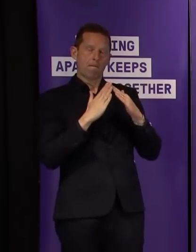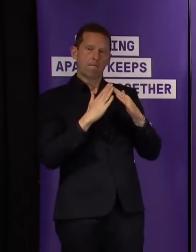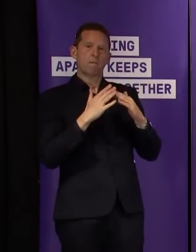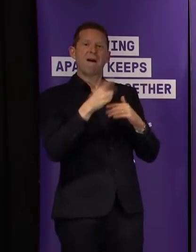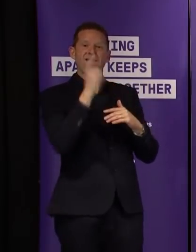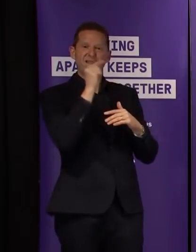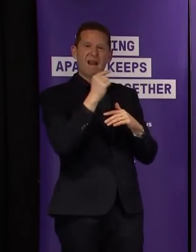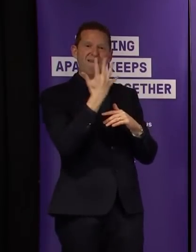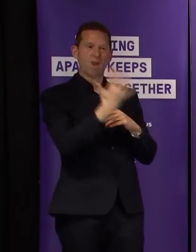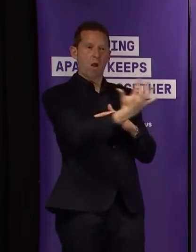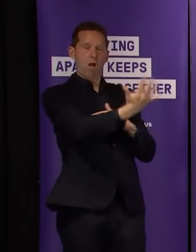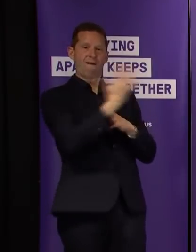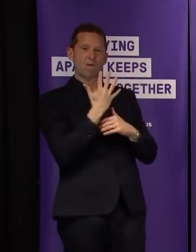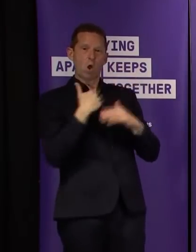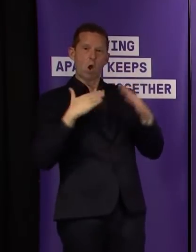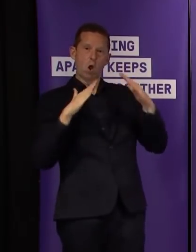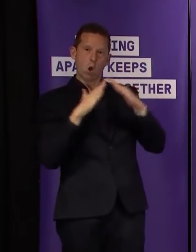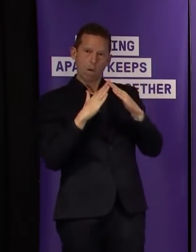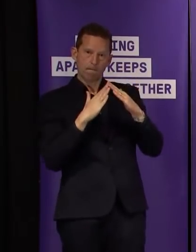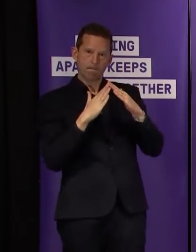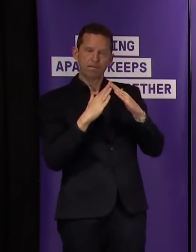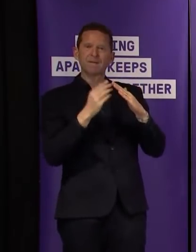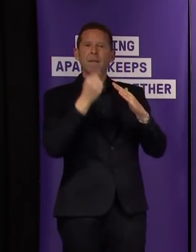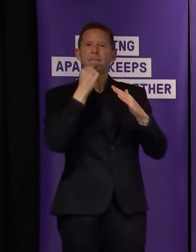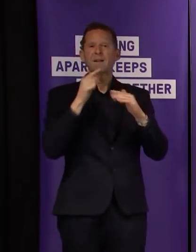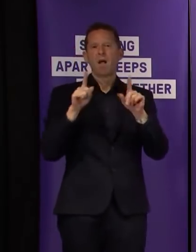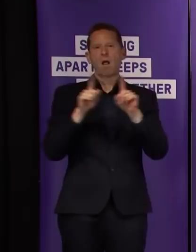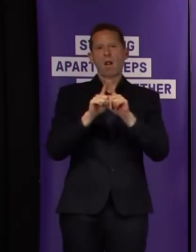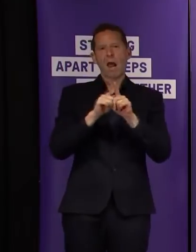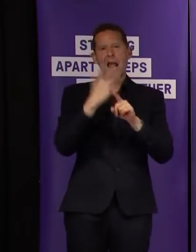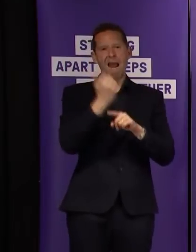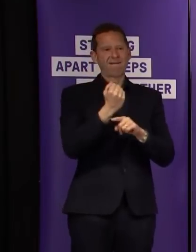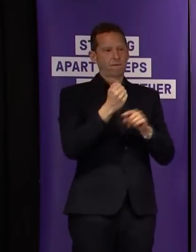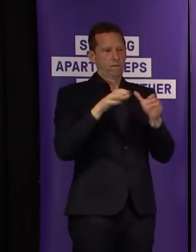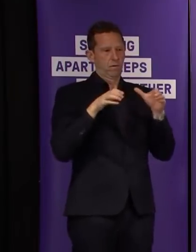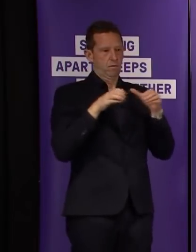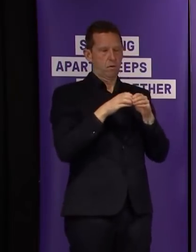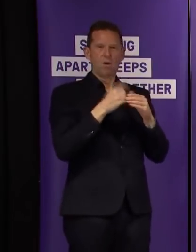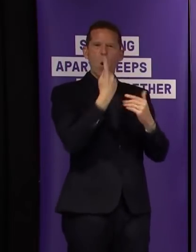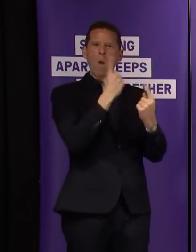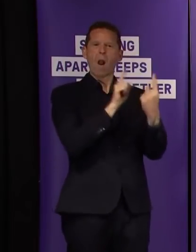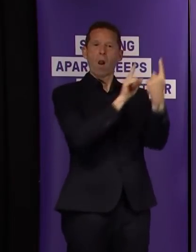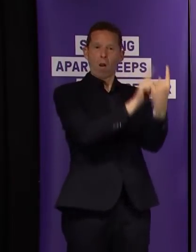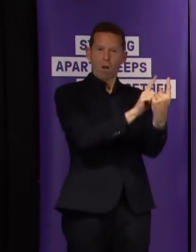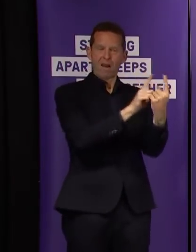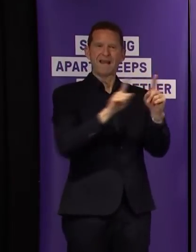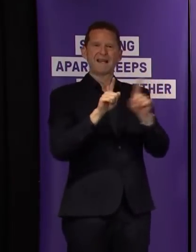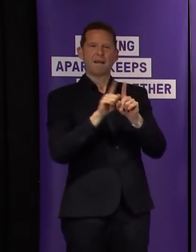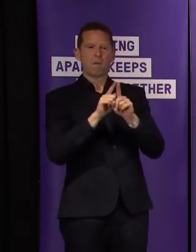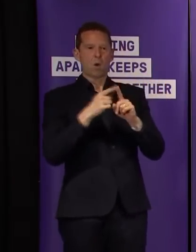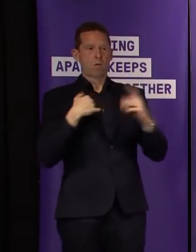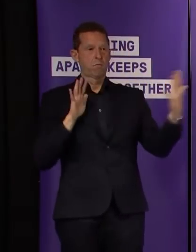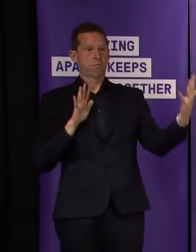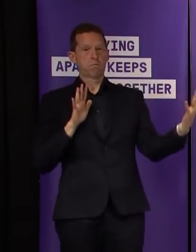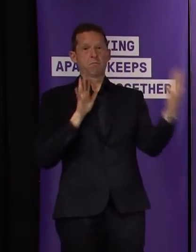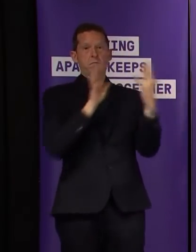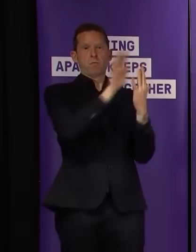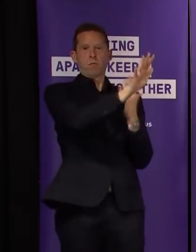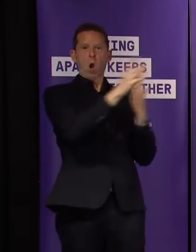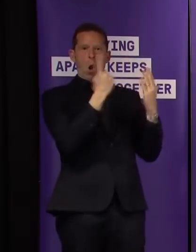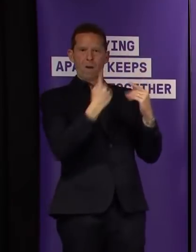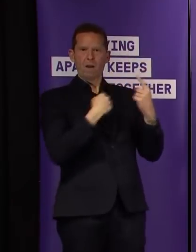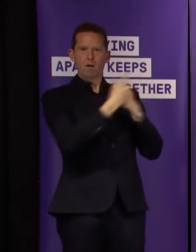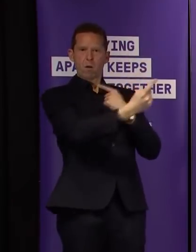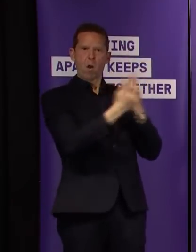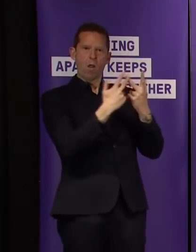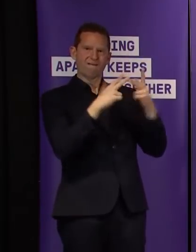So much like the singles bubble, there will be a household bubble, you and another home, provided there is your household plus no more